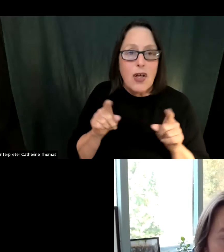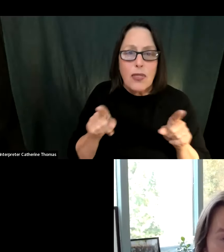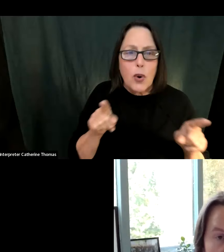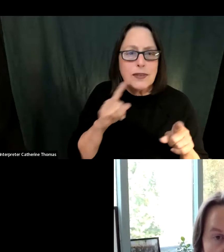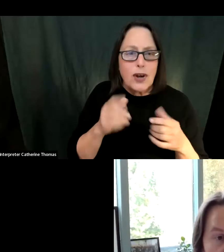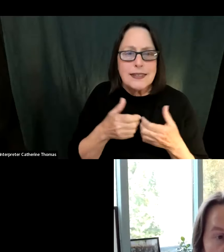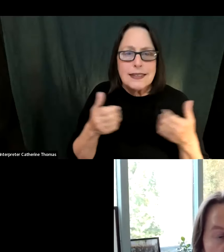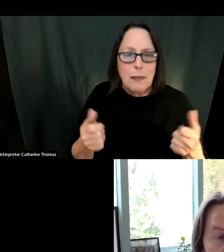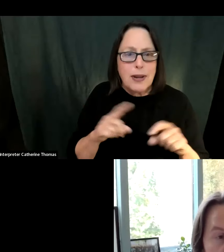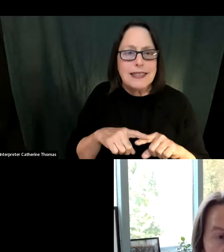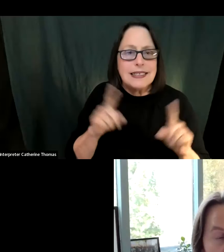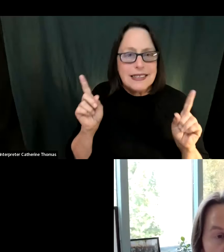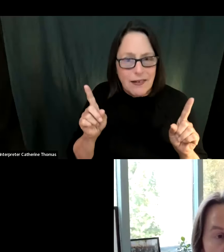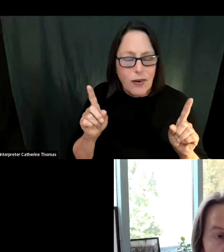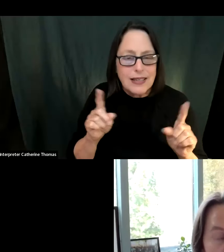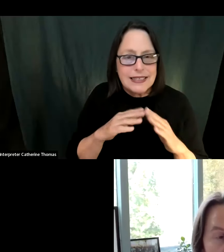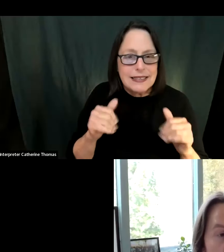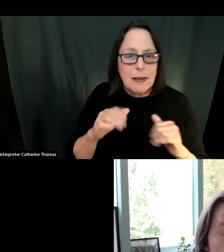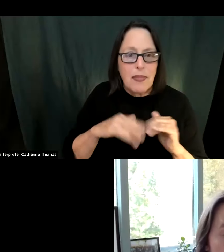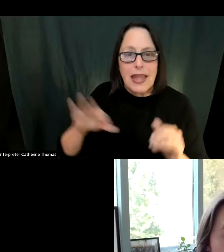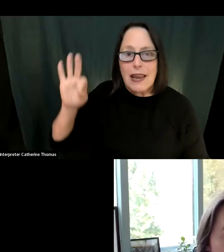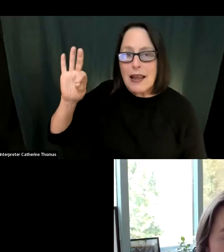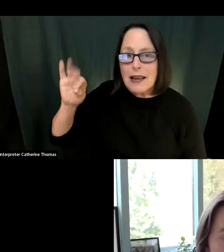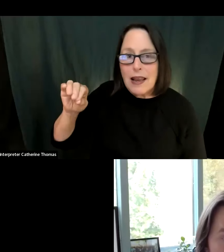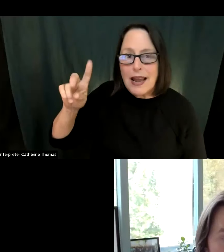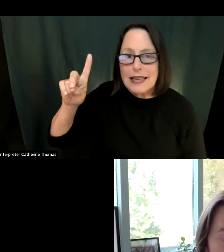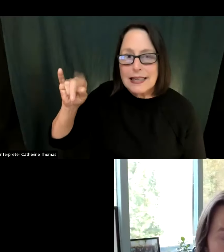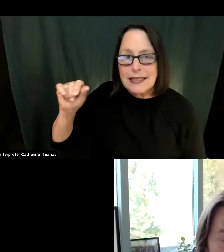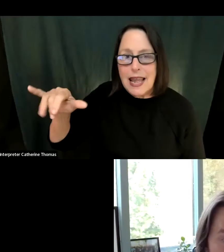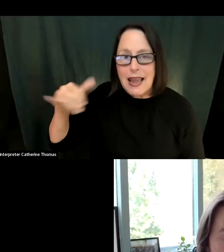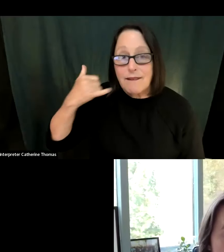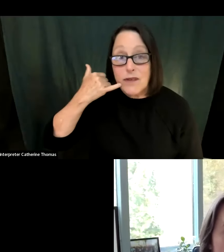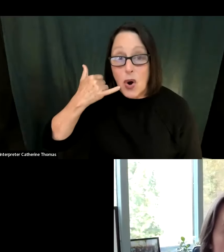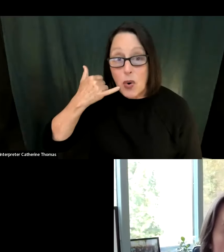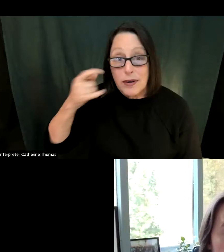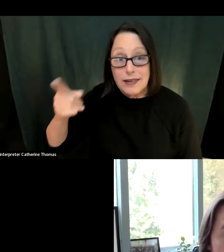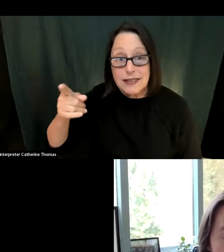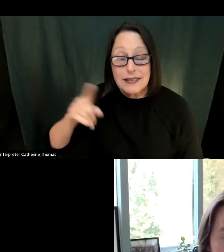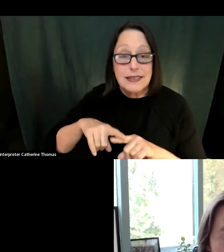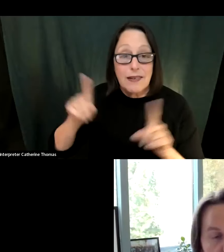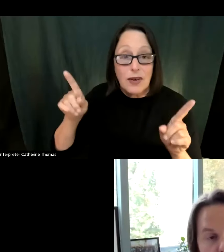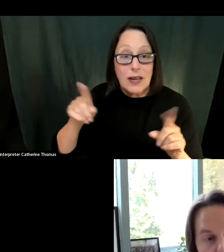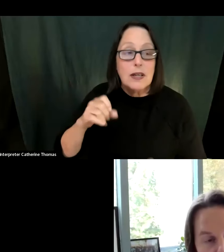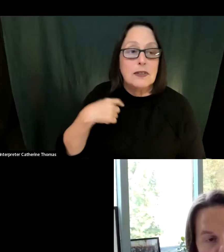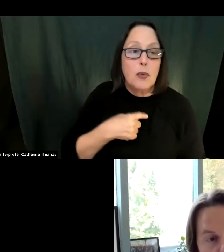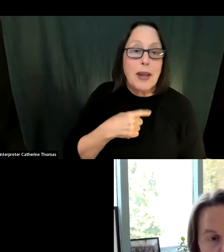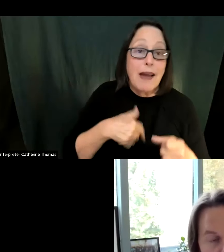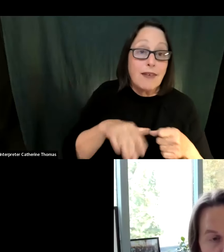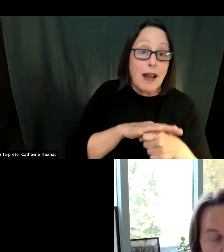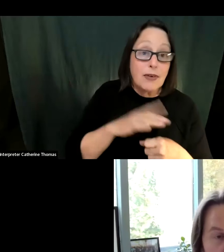separate system than 988 phones. And for us at VOA, we operate coverage for the state, but